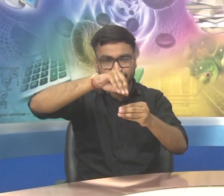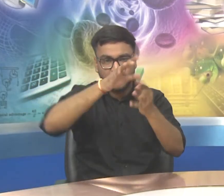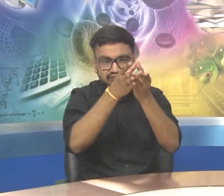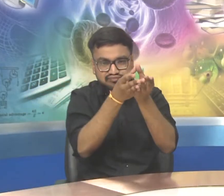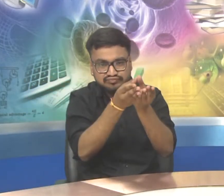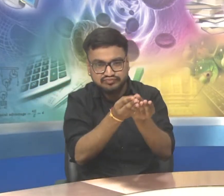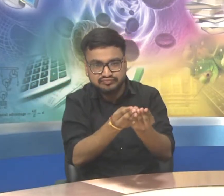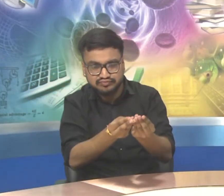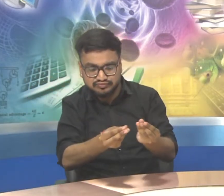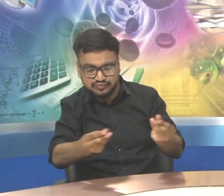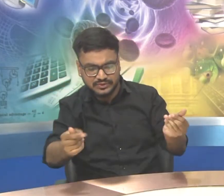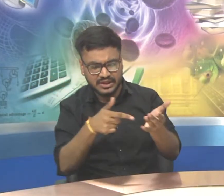After study this part,